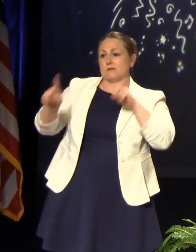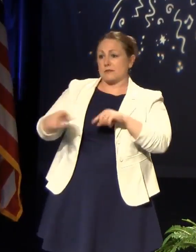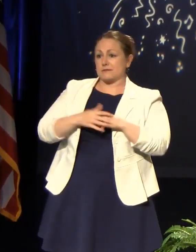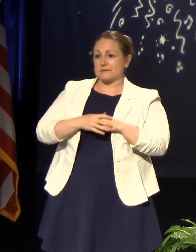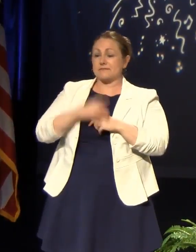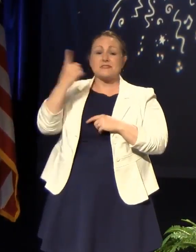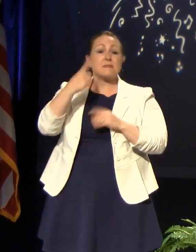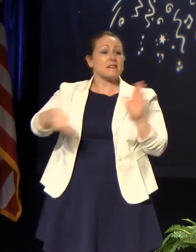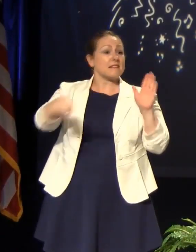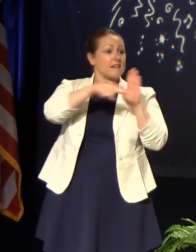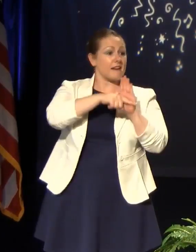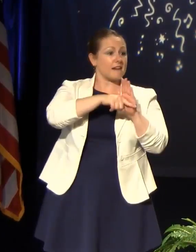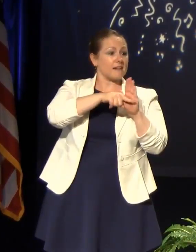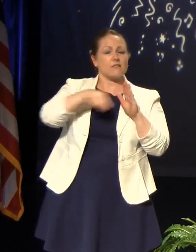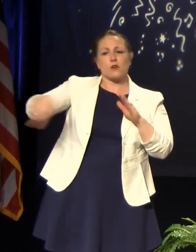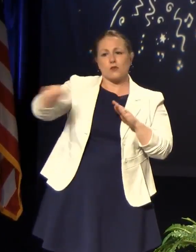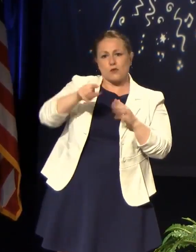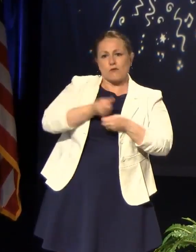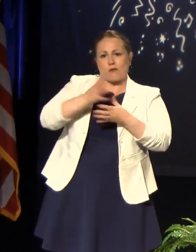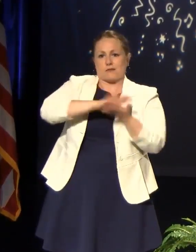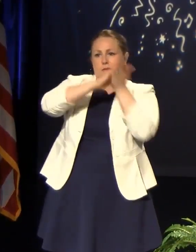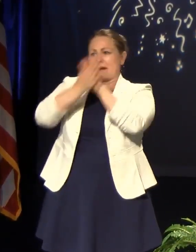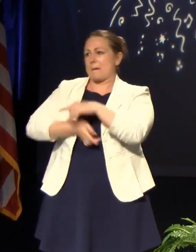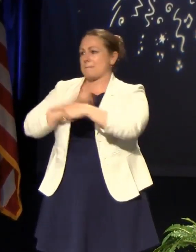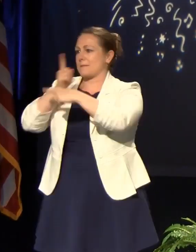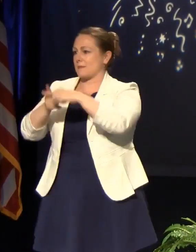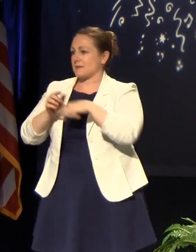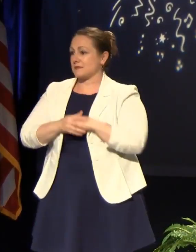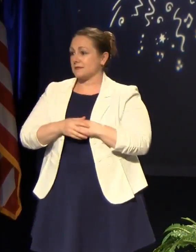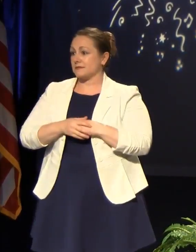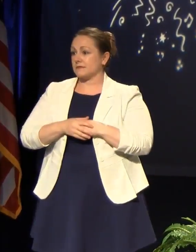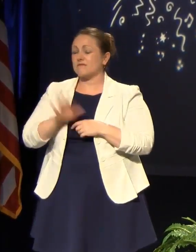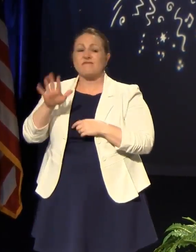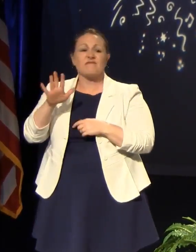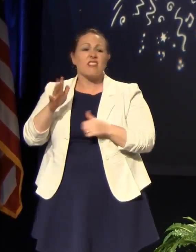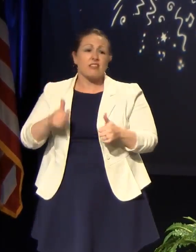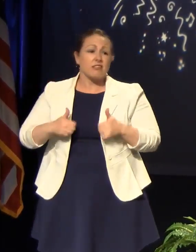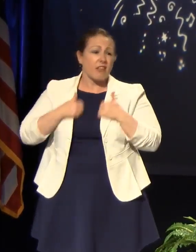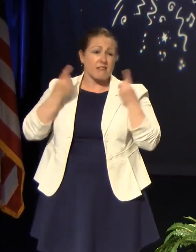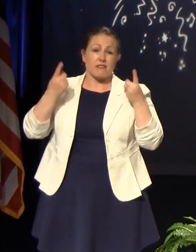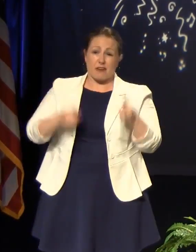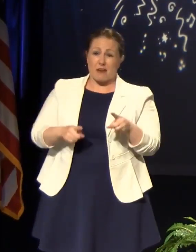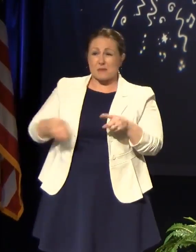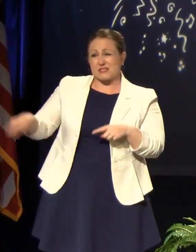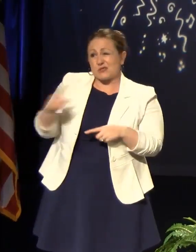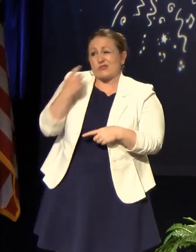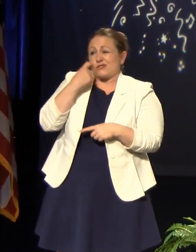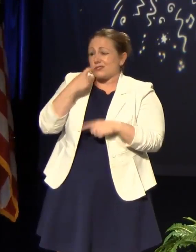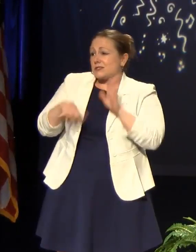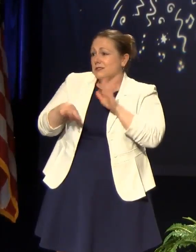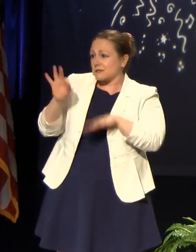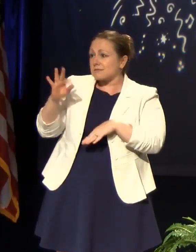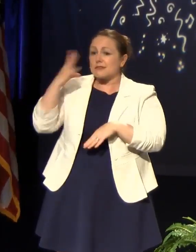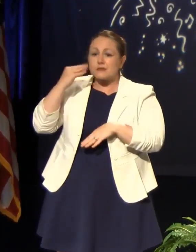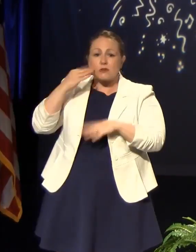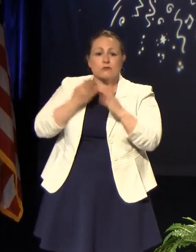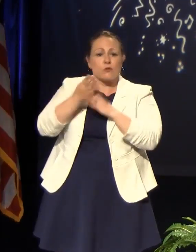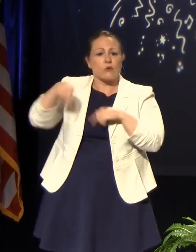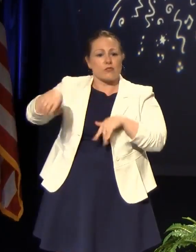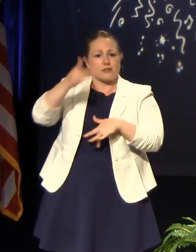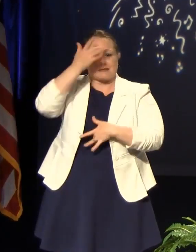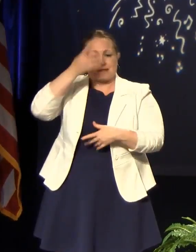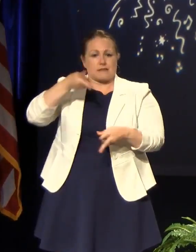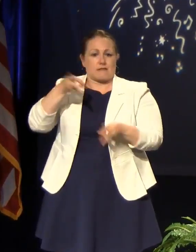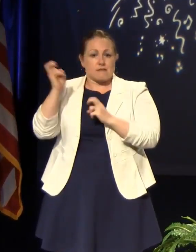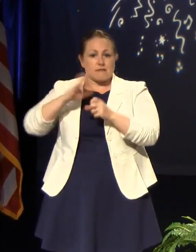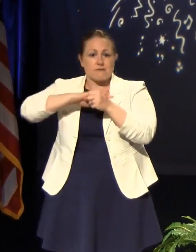turned it into a positive. In life, as you just found out through this virus, there are things you cannot control. There may be